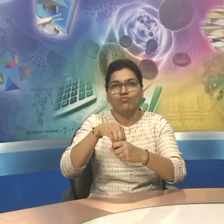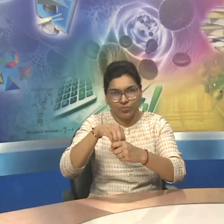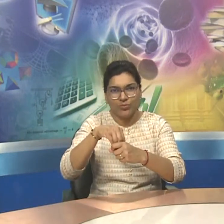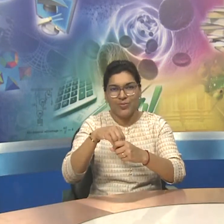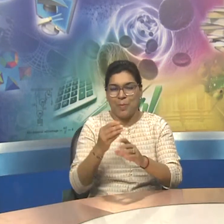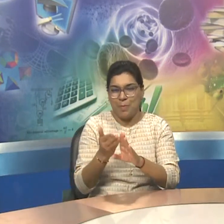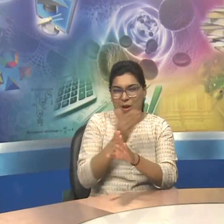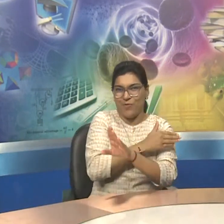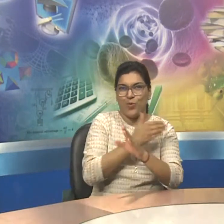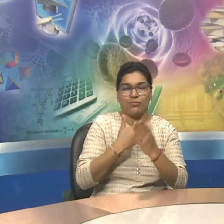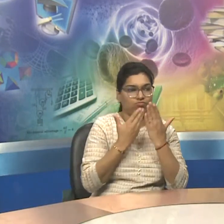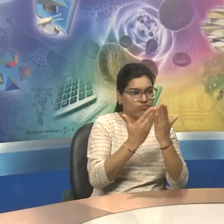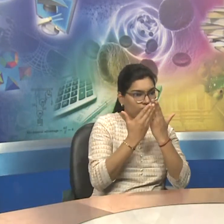such as local,